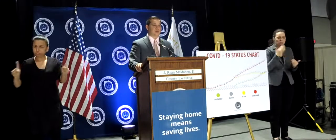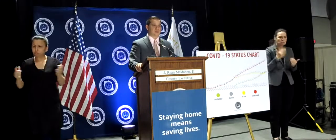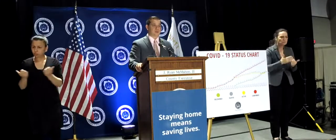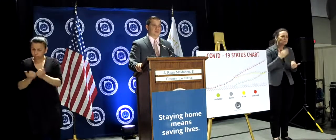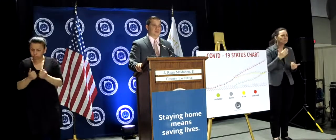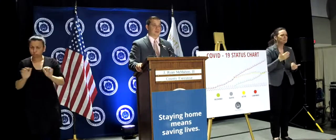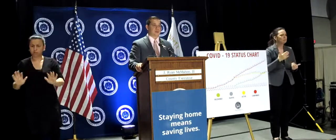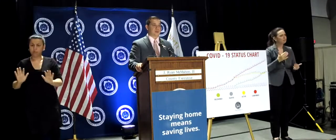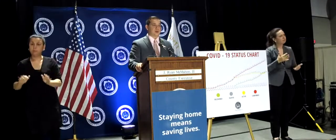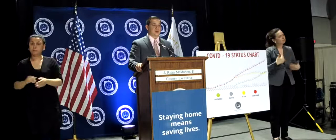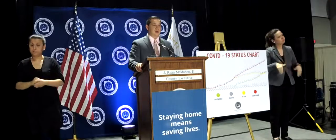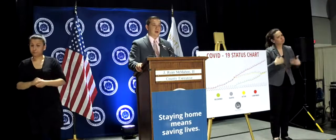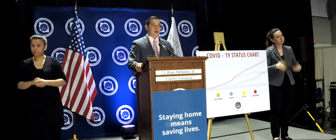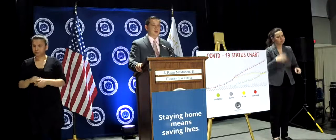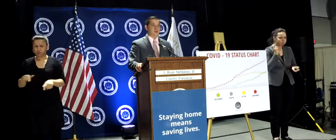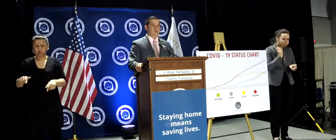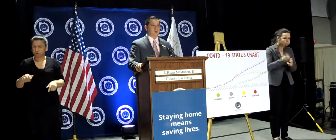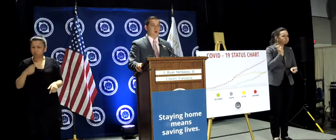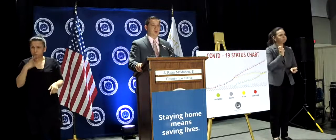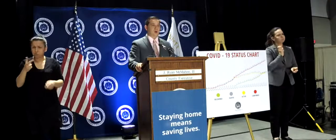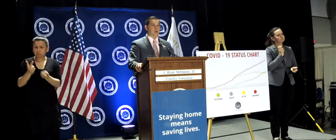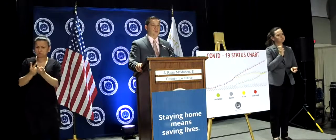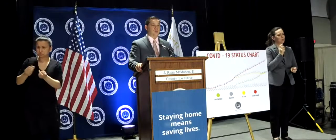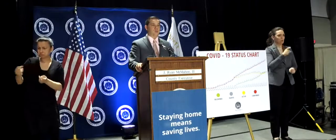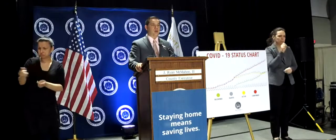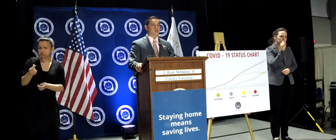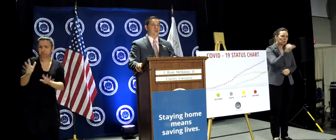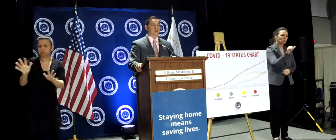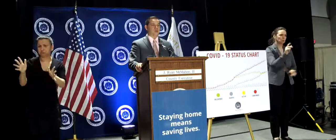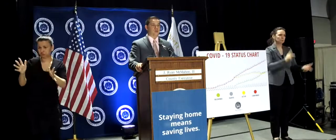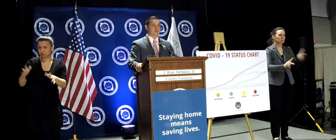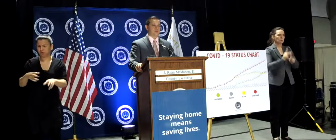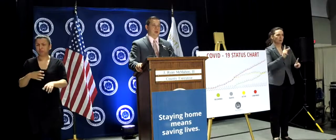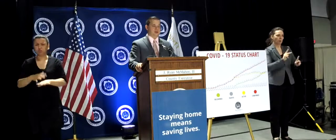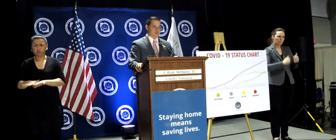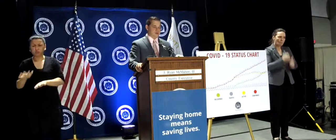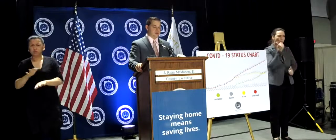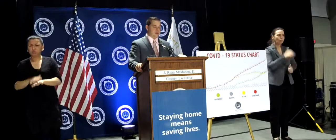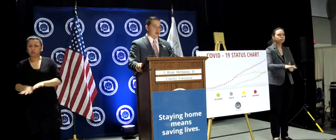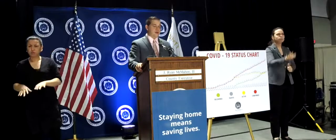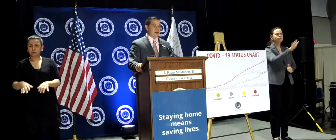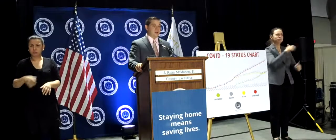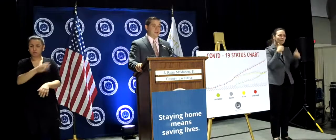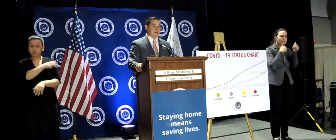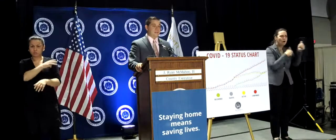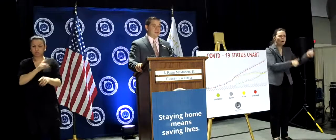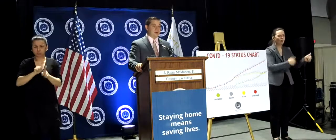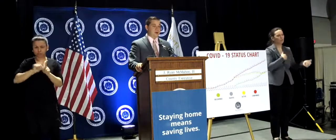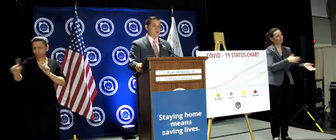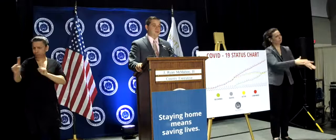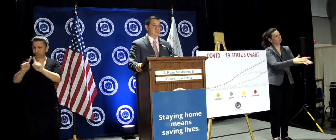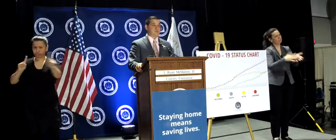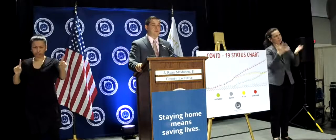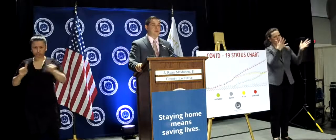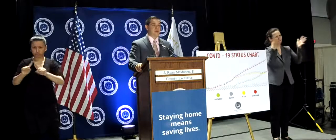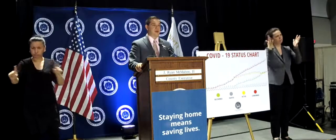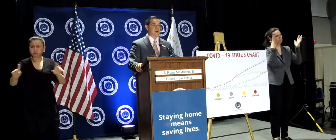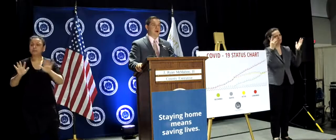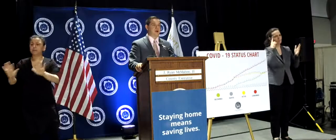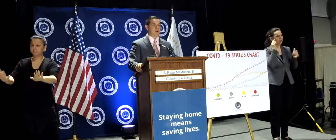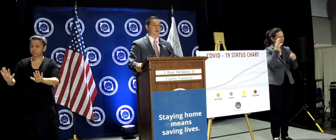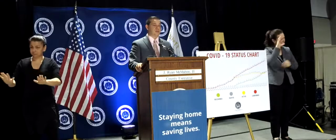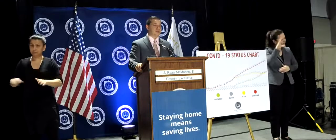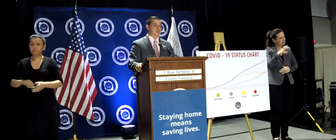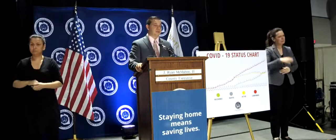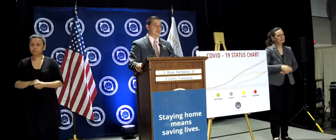this very seriously, and you are all some of the unsung heroes in this process. Again, I want to thank the parents specifically. I